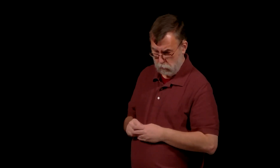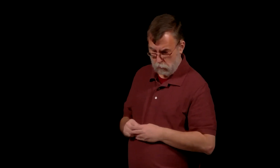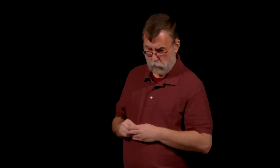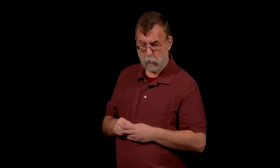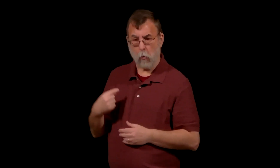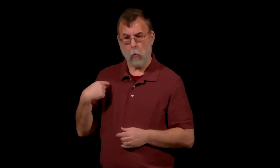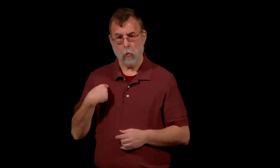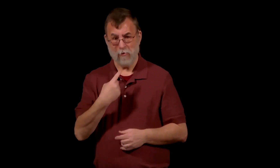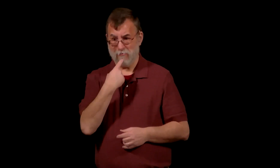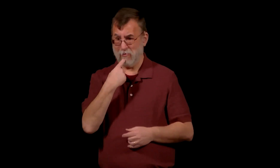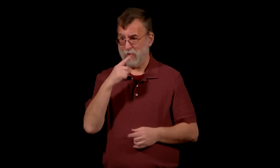Paul wrote,